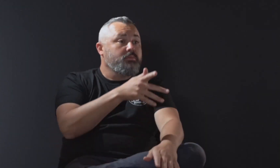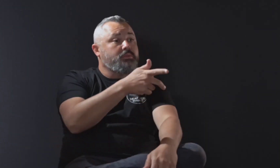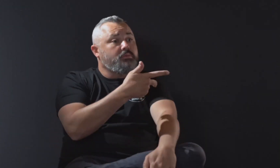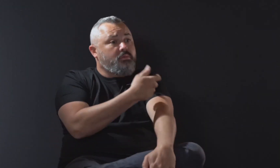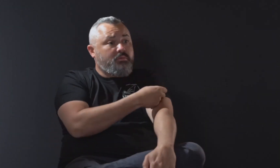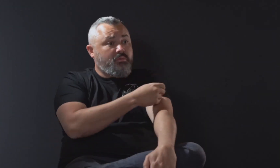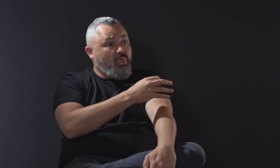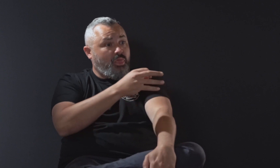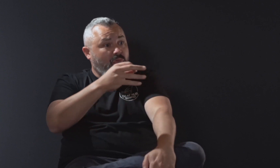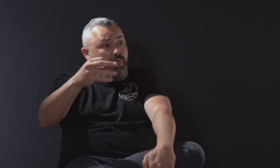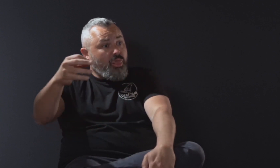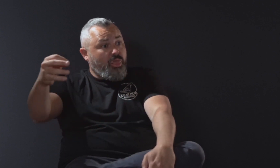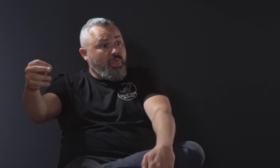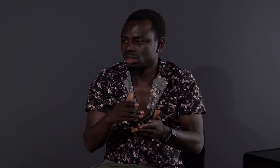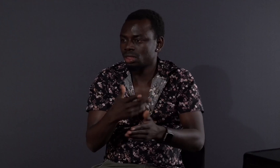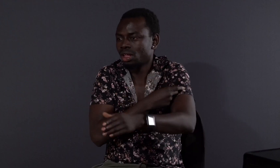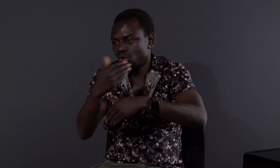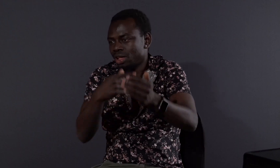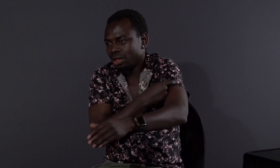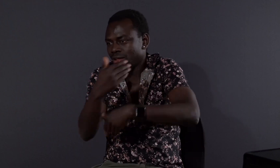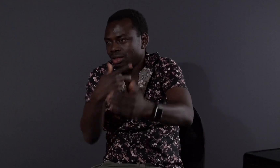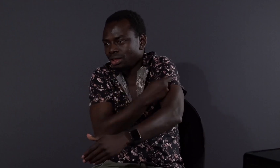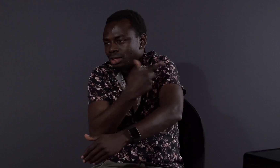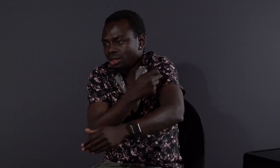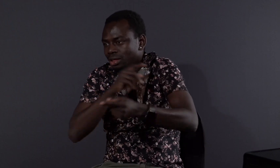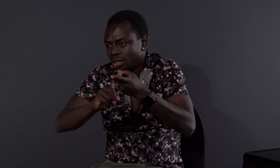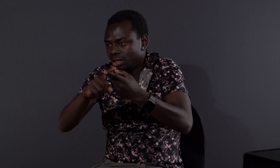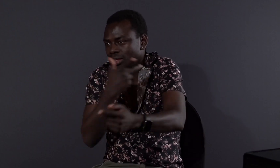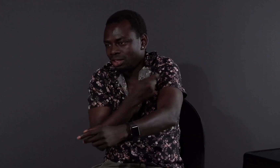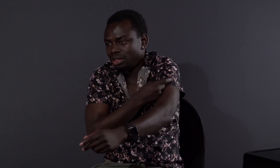So, was the injection a one-off? No, I had to have multiple injections.